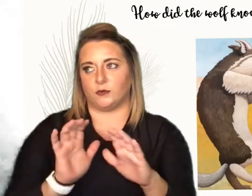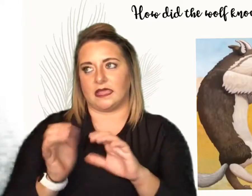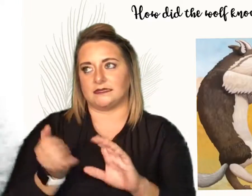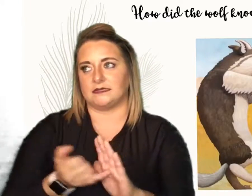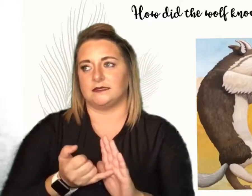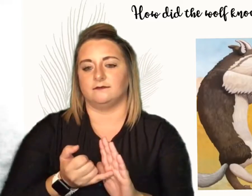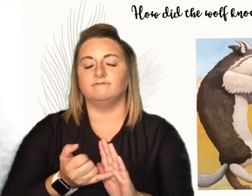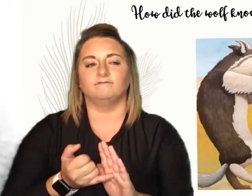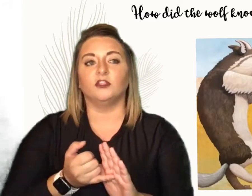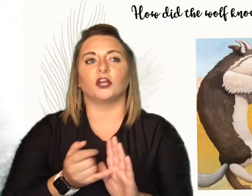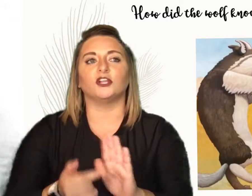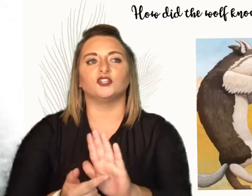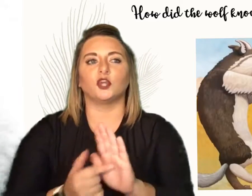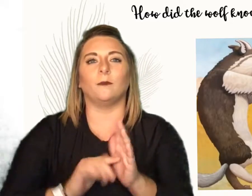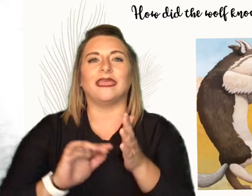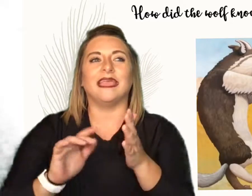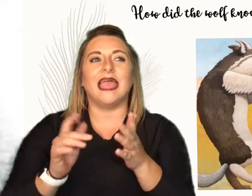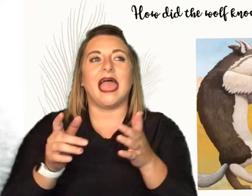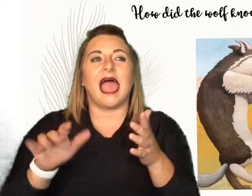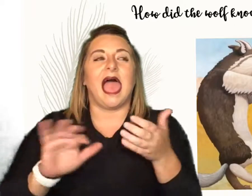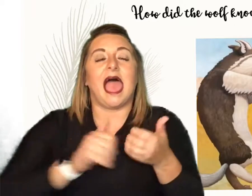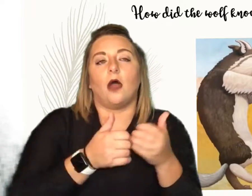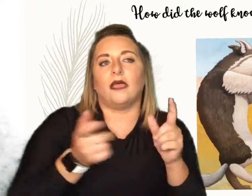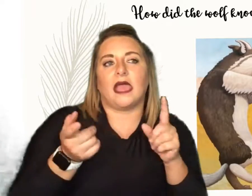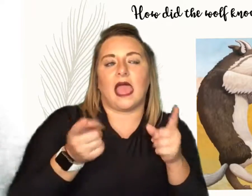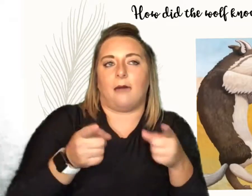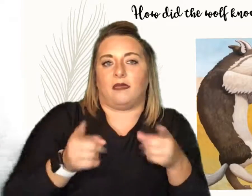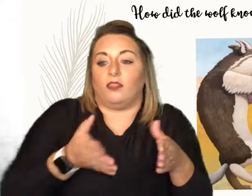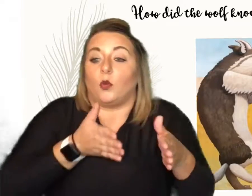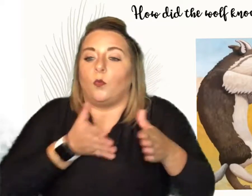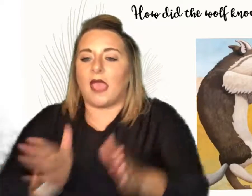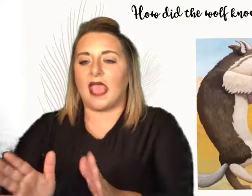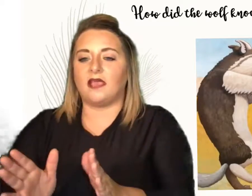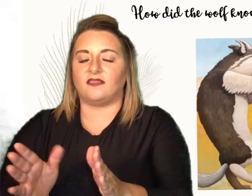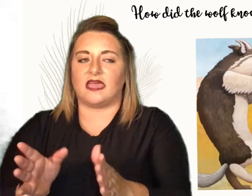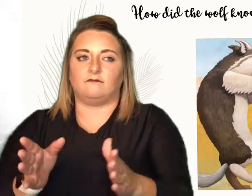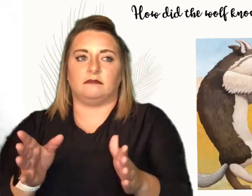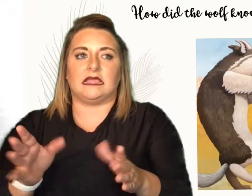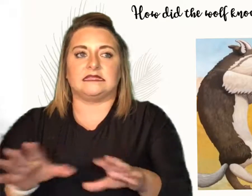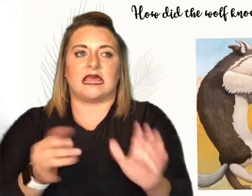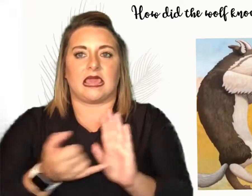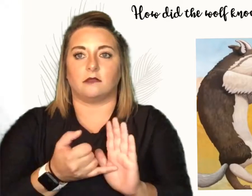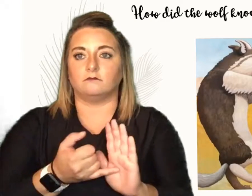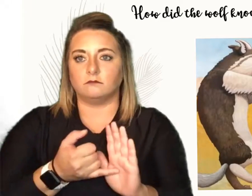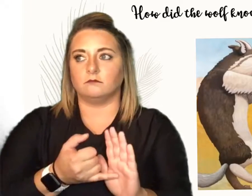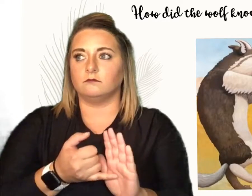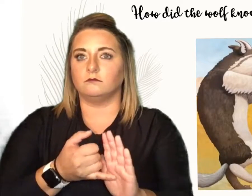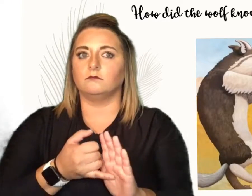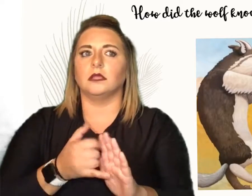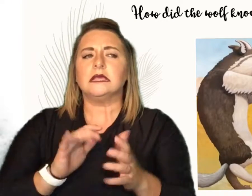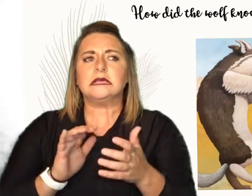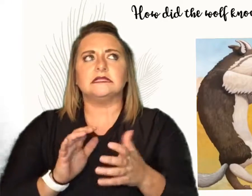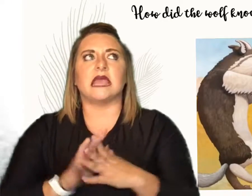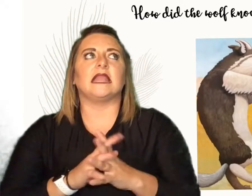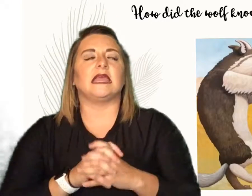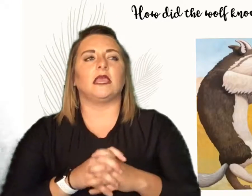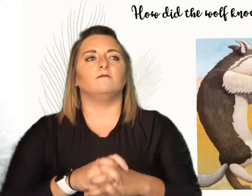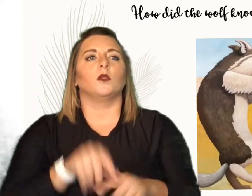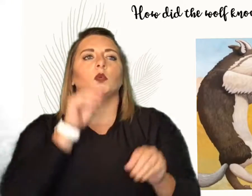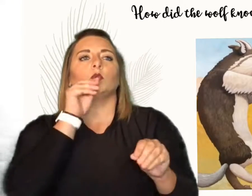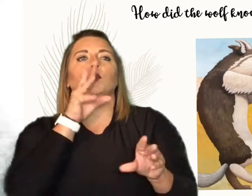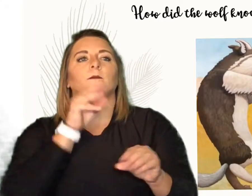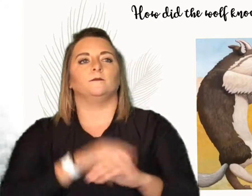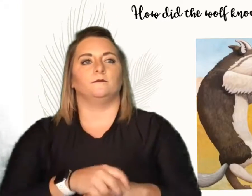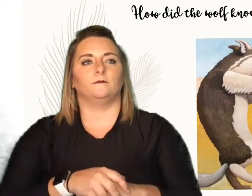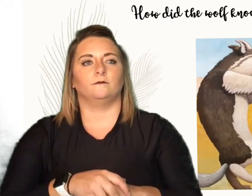did he do it? You're gonna show me how it happened, the way that he did it. Did